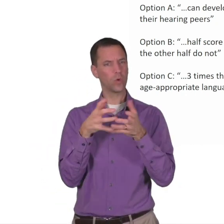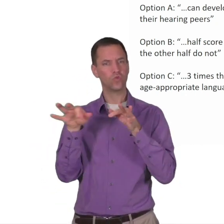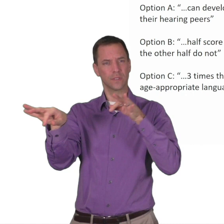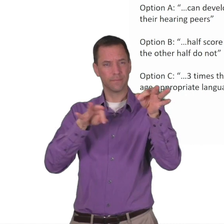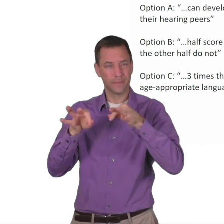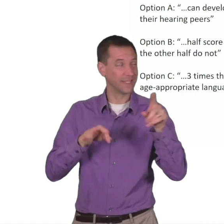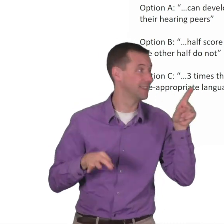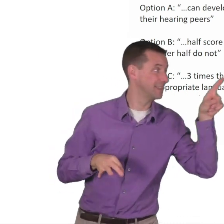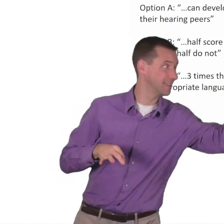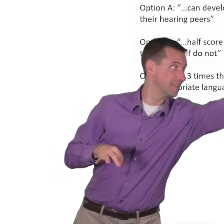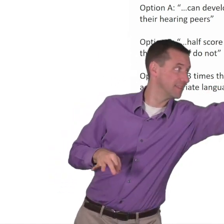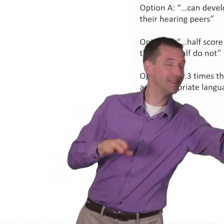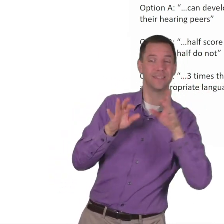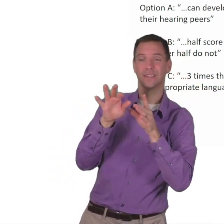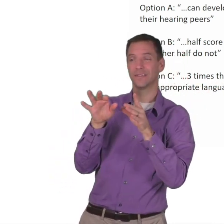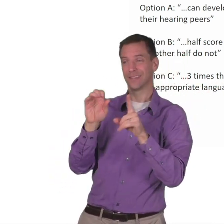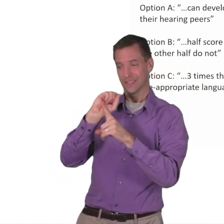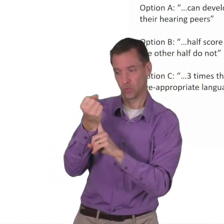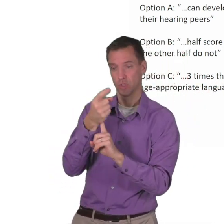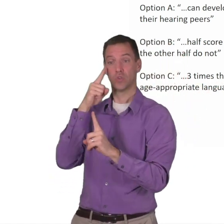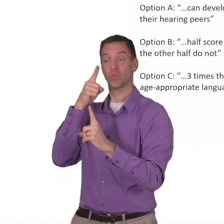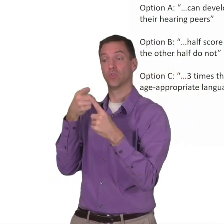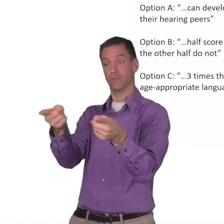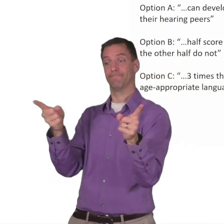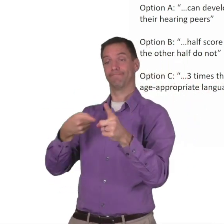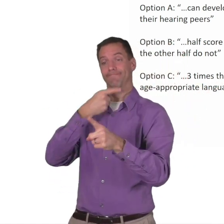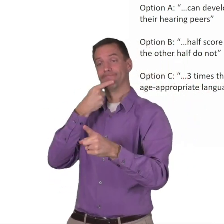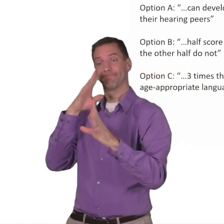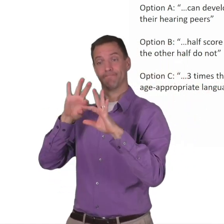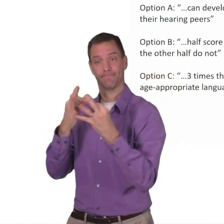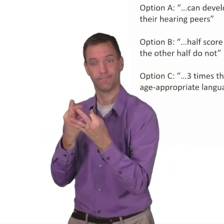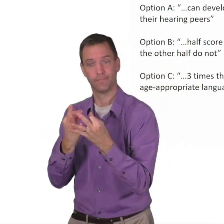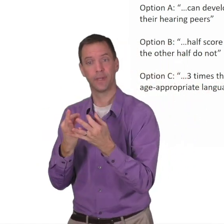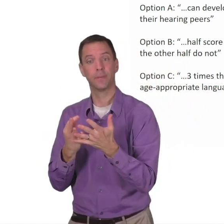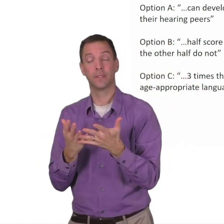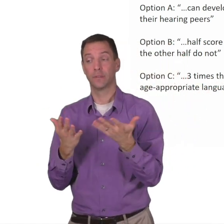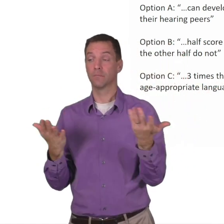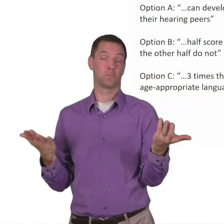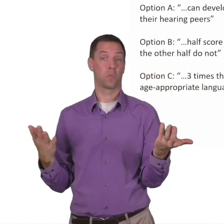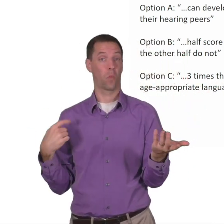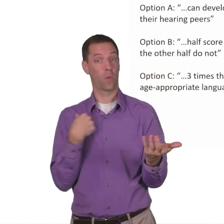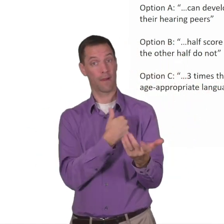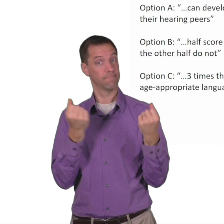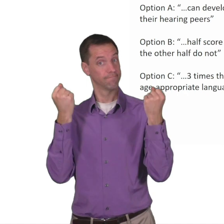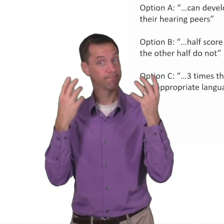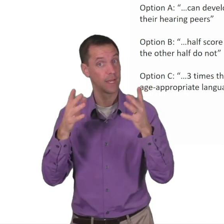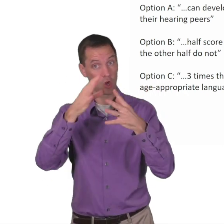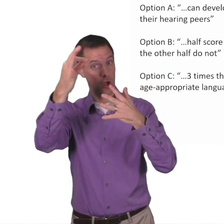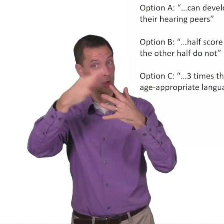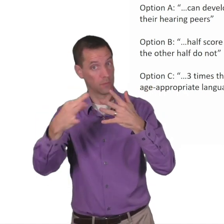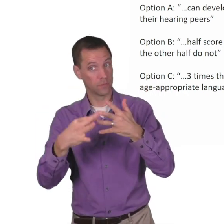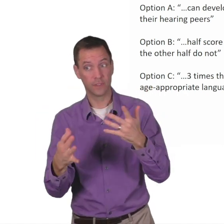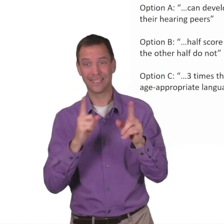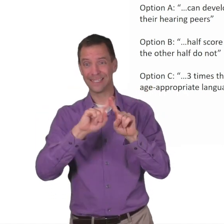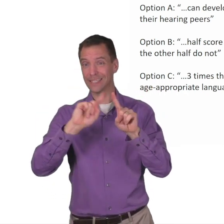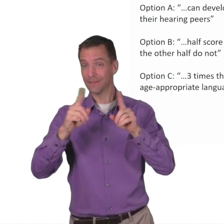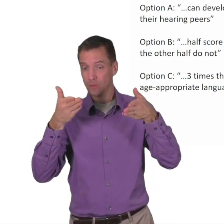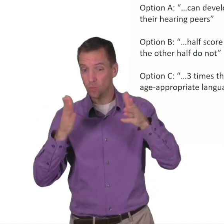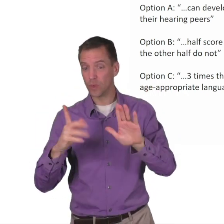So if our goal is to explain this situation to hearing families, well, we have lots of options.